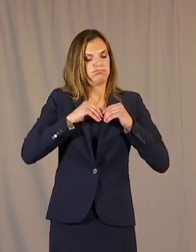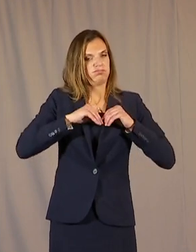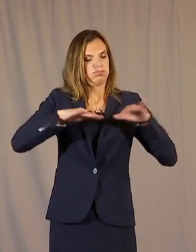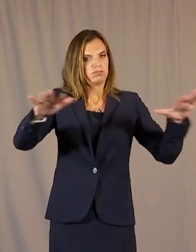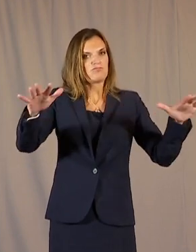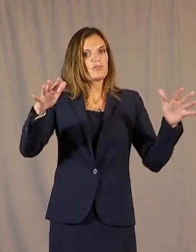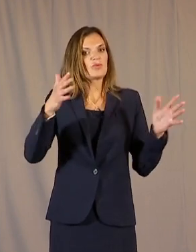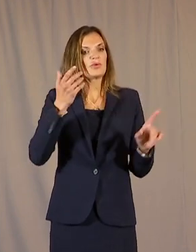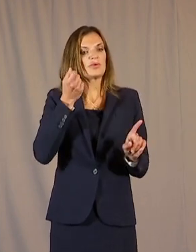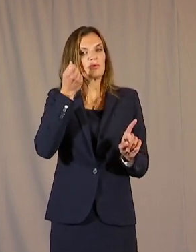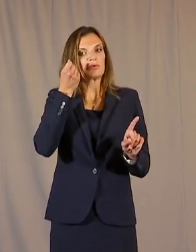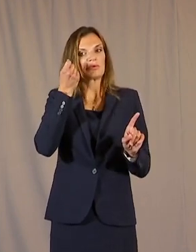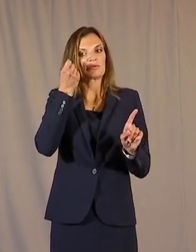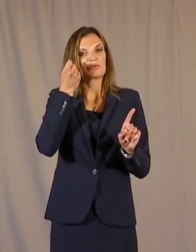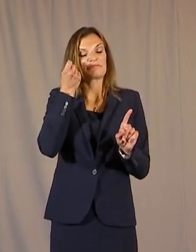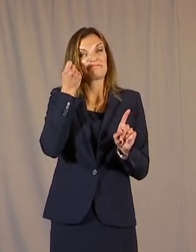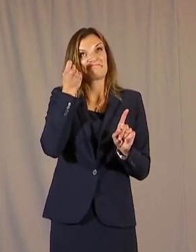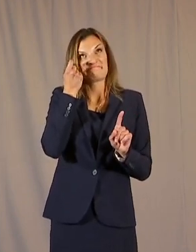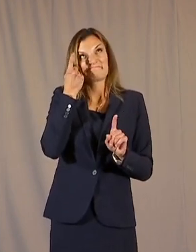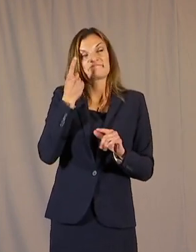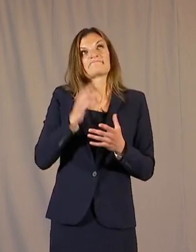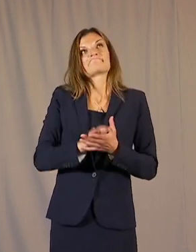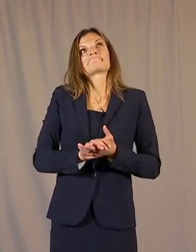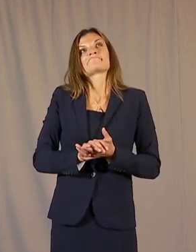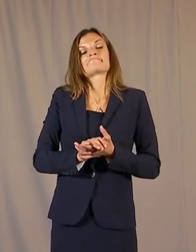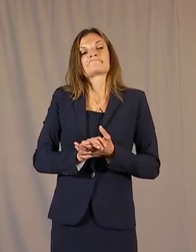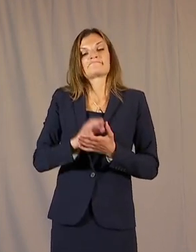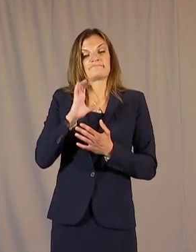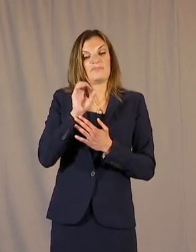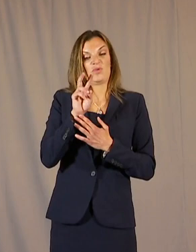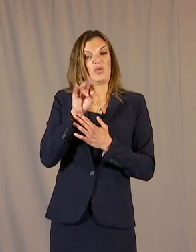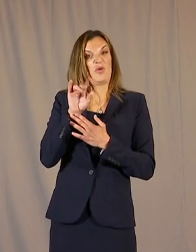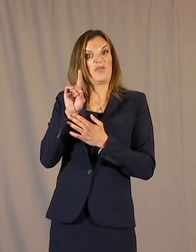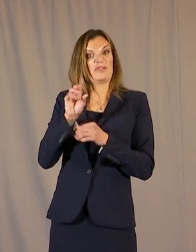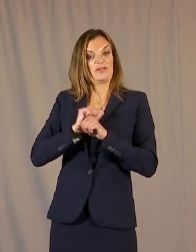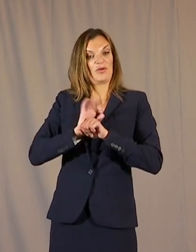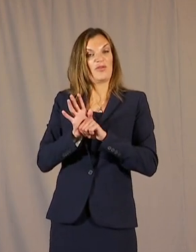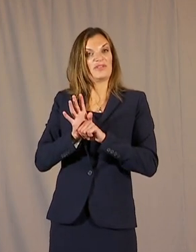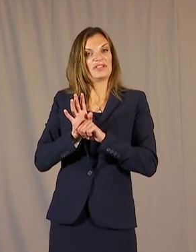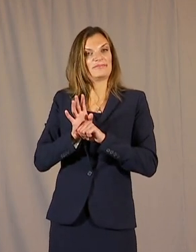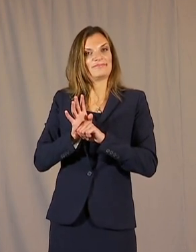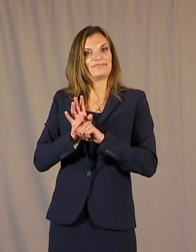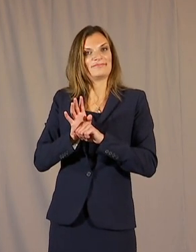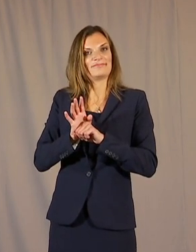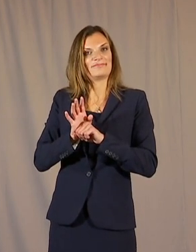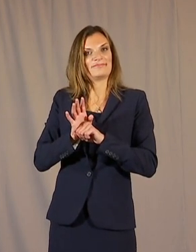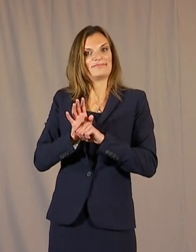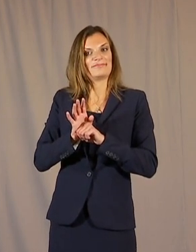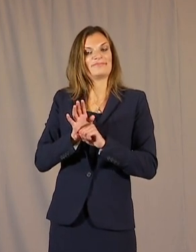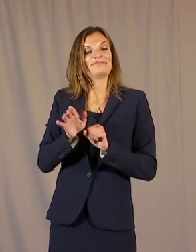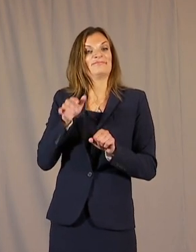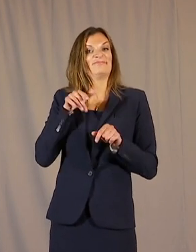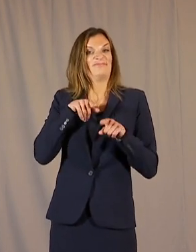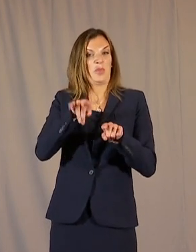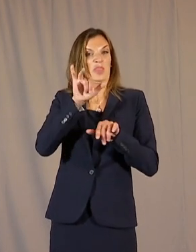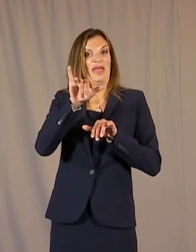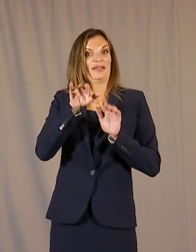now, never for many of us do we ever have seen such a level of